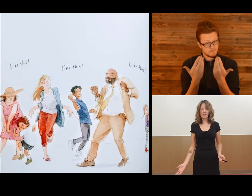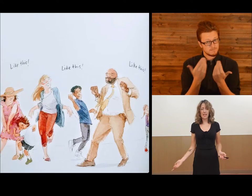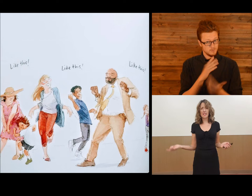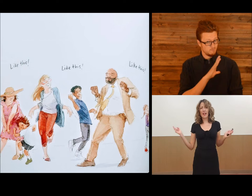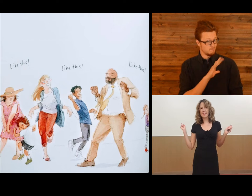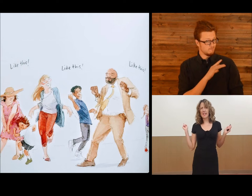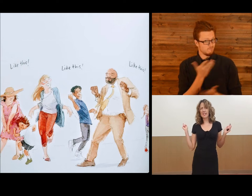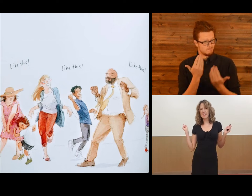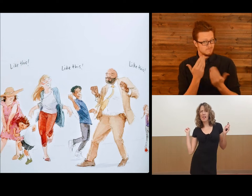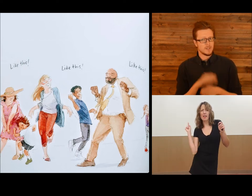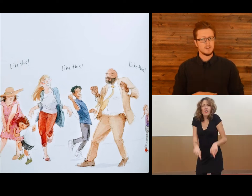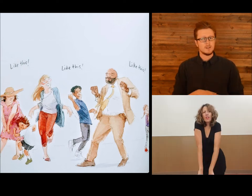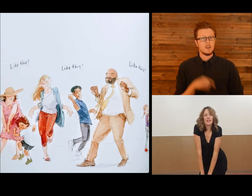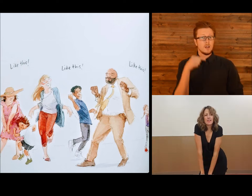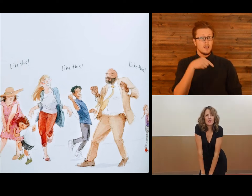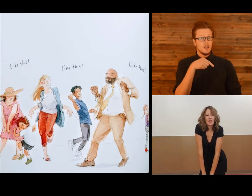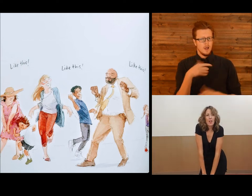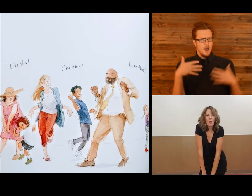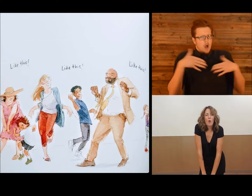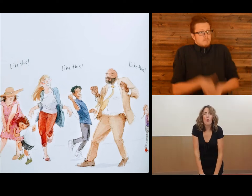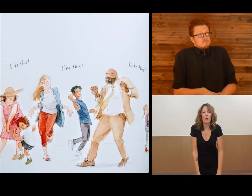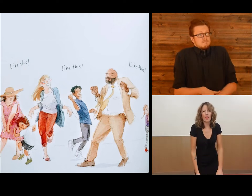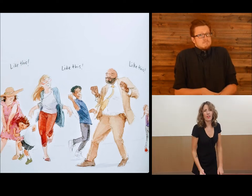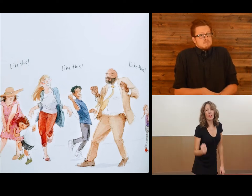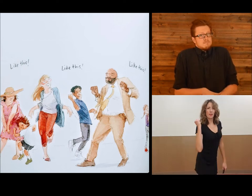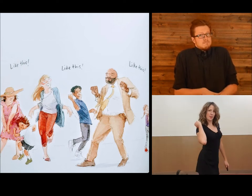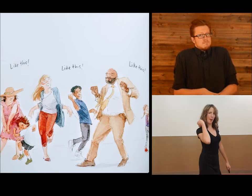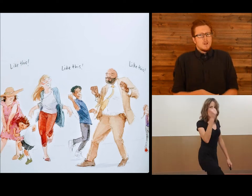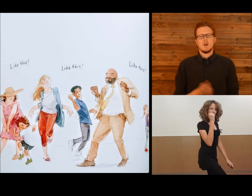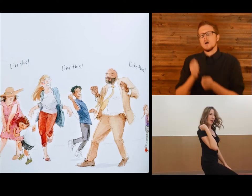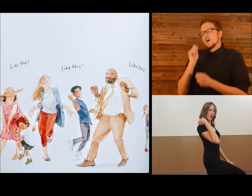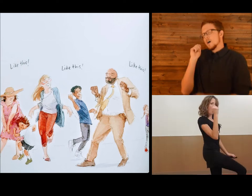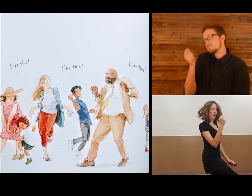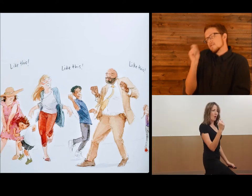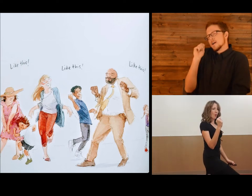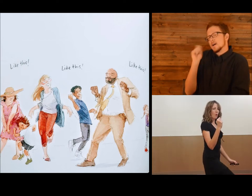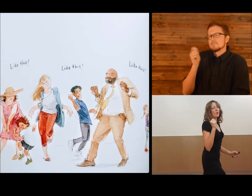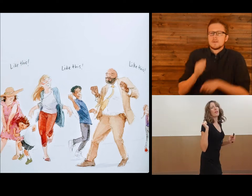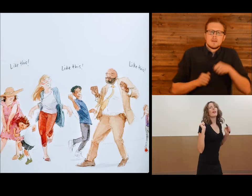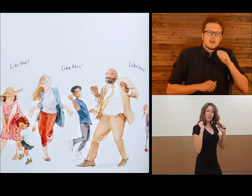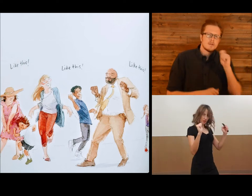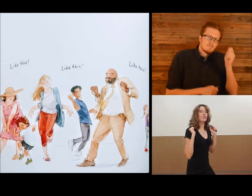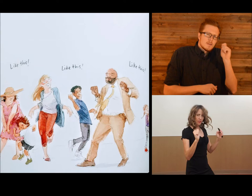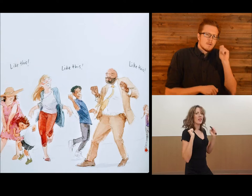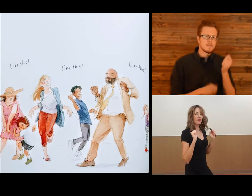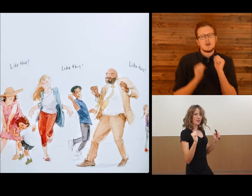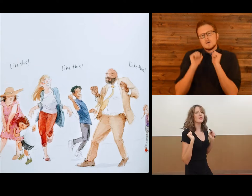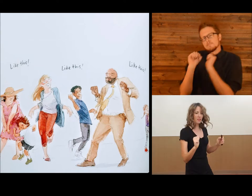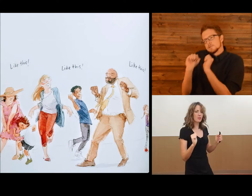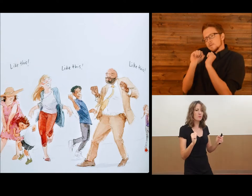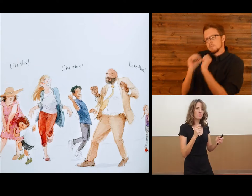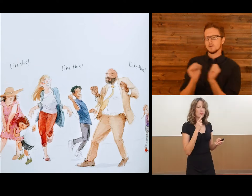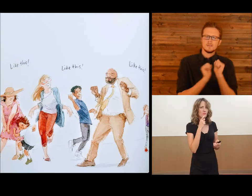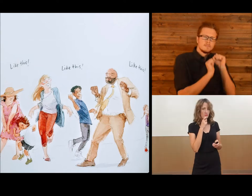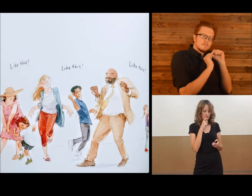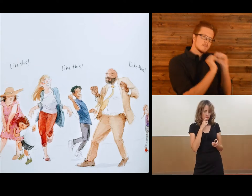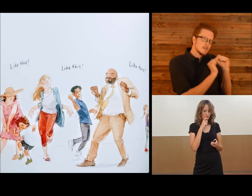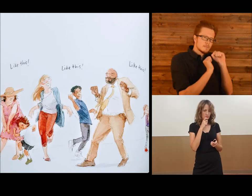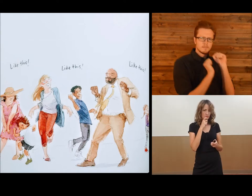One person says, I dance like this, or like this, or like this.